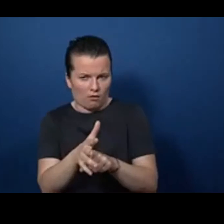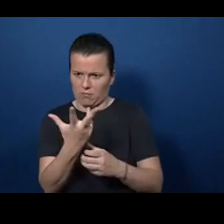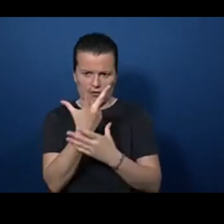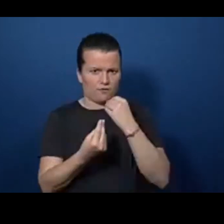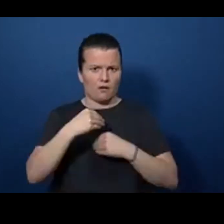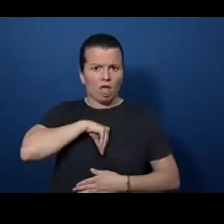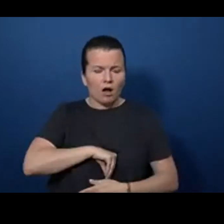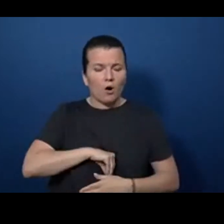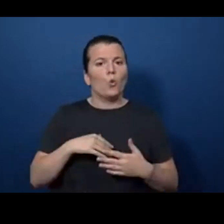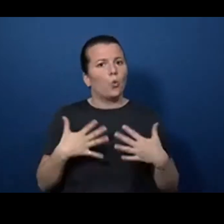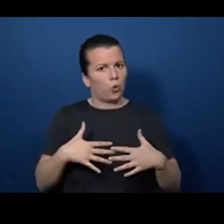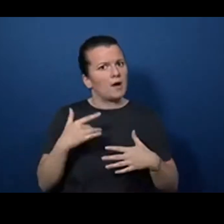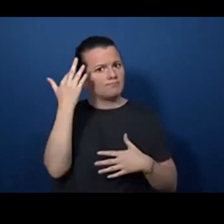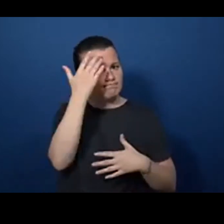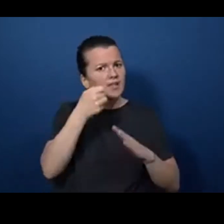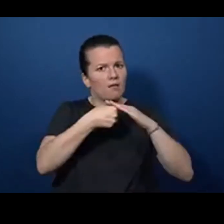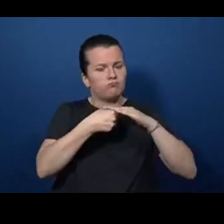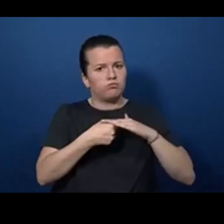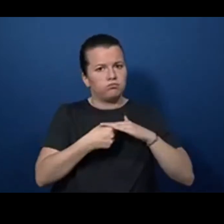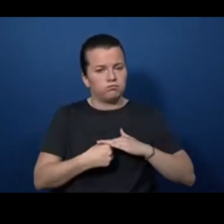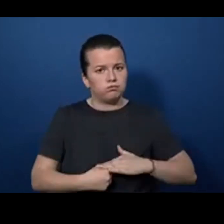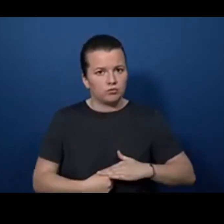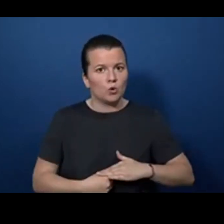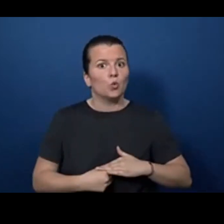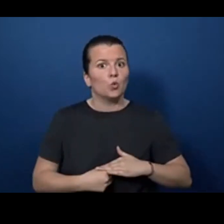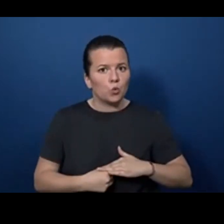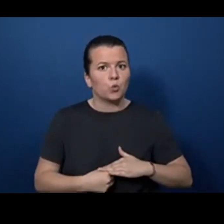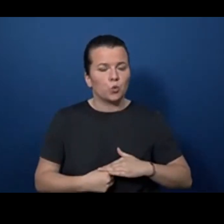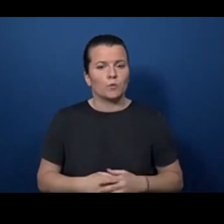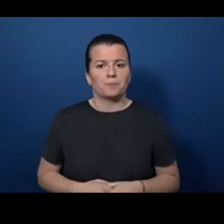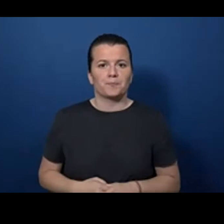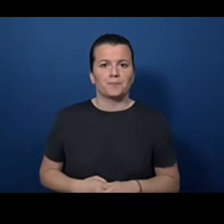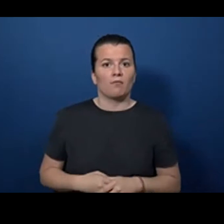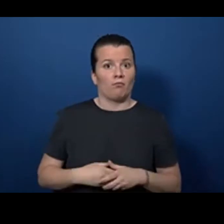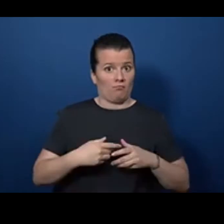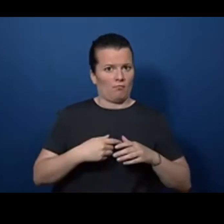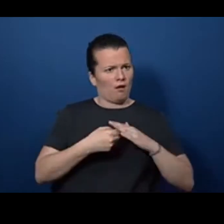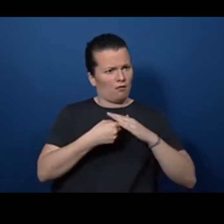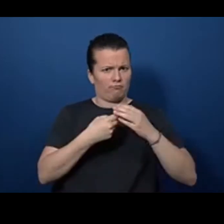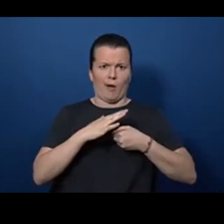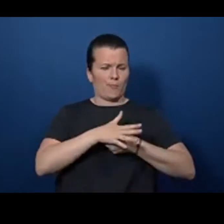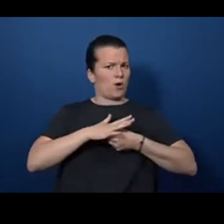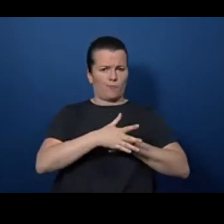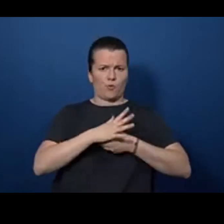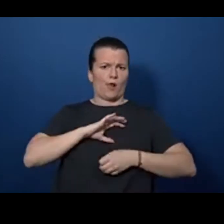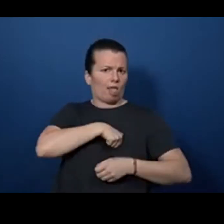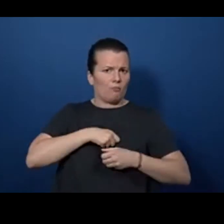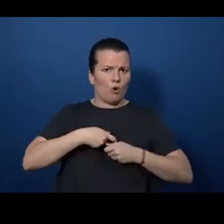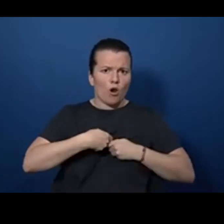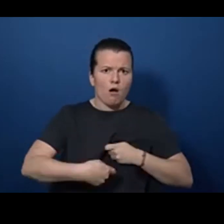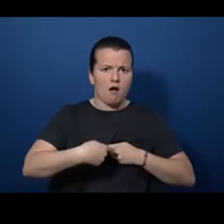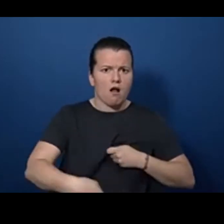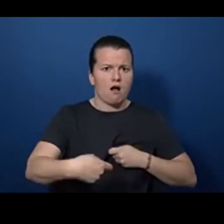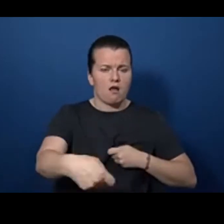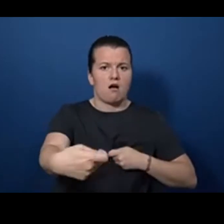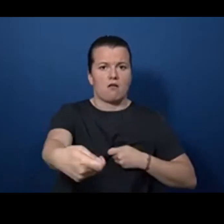This further increases the impact of this bullying. So to come back to the presentation, I think the conclusions that